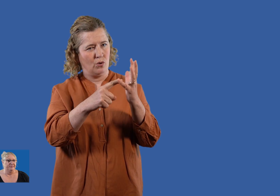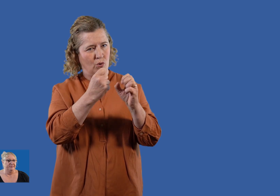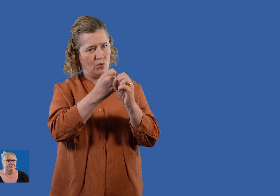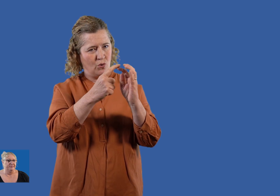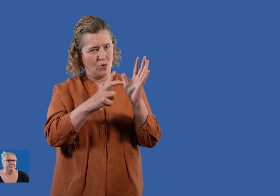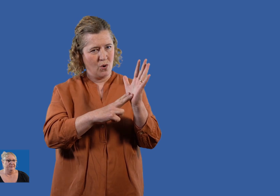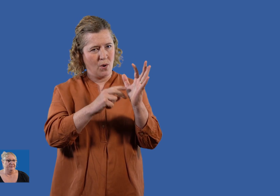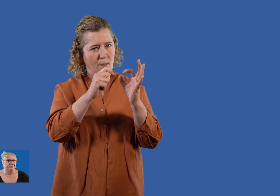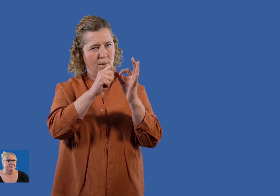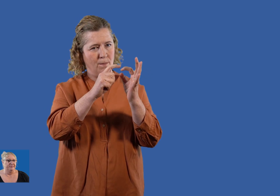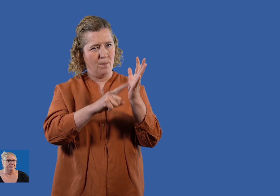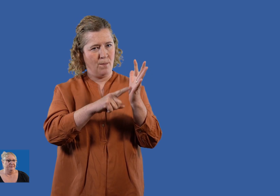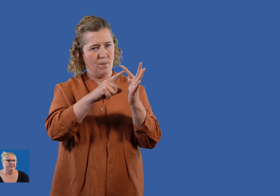it schizophrenia.